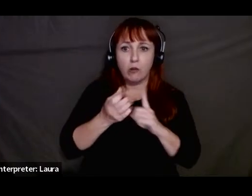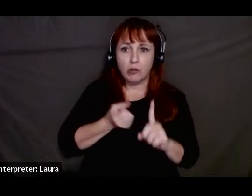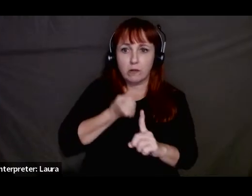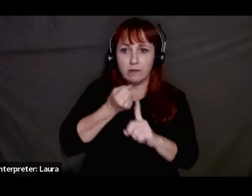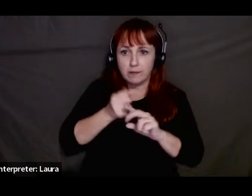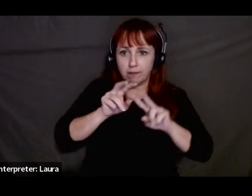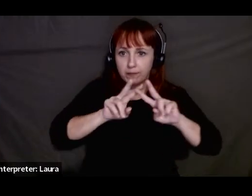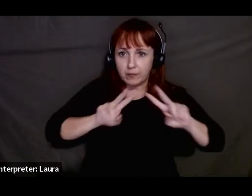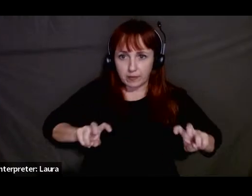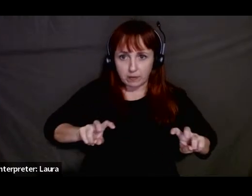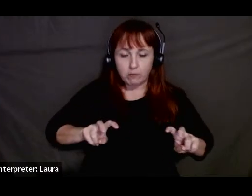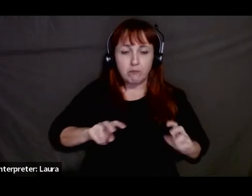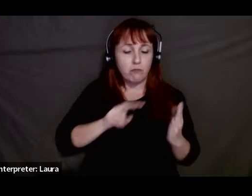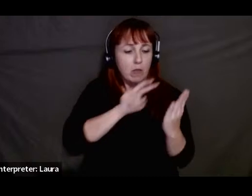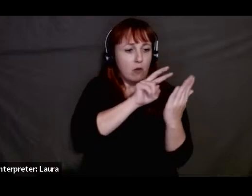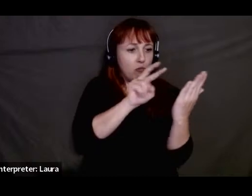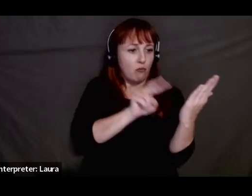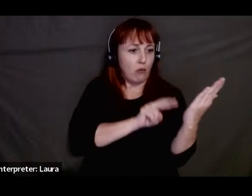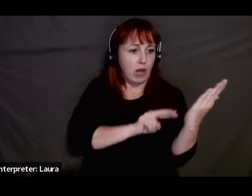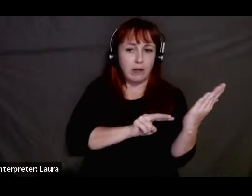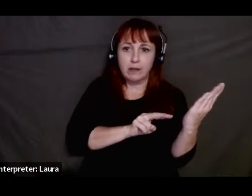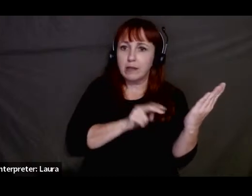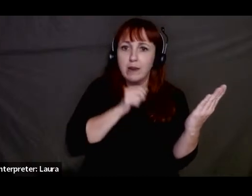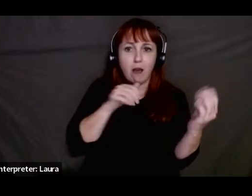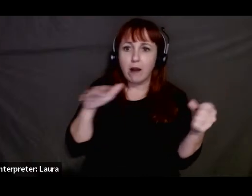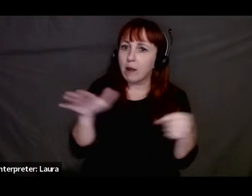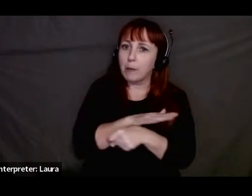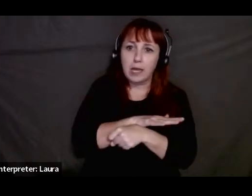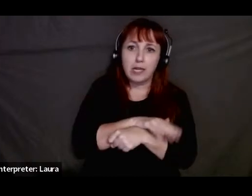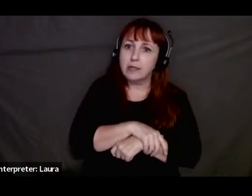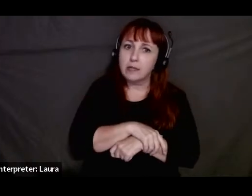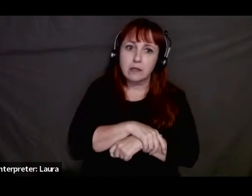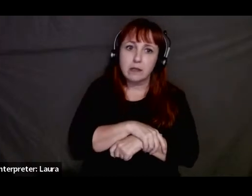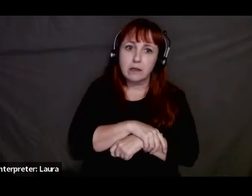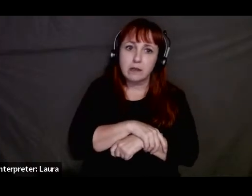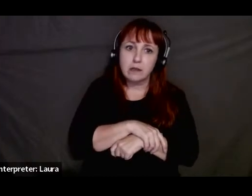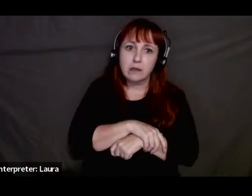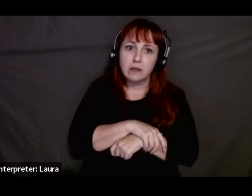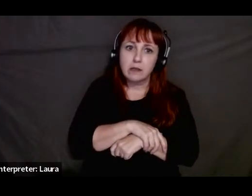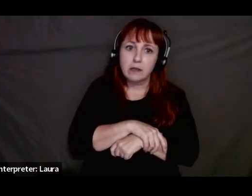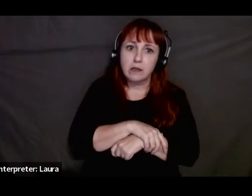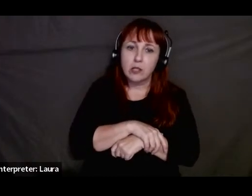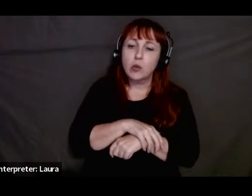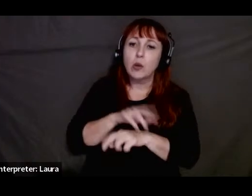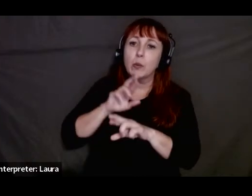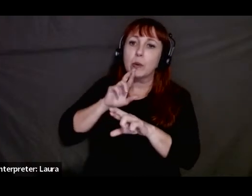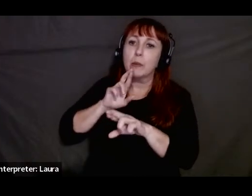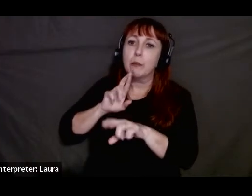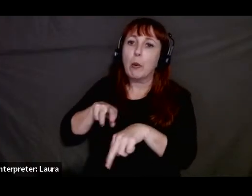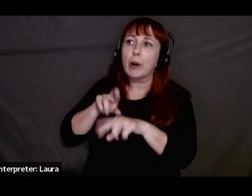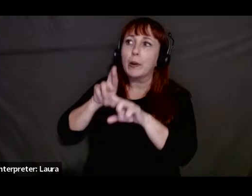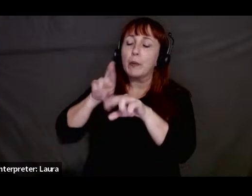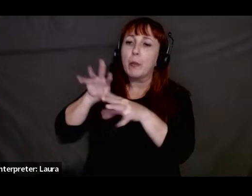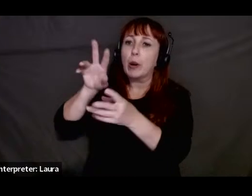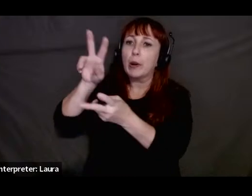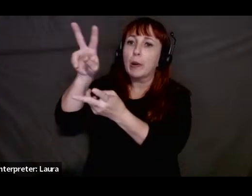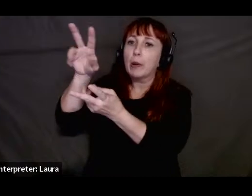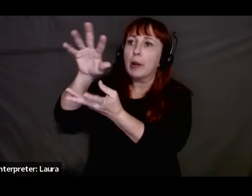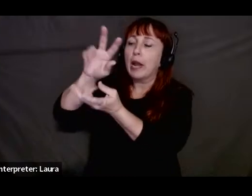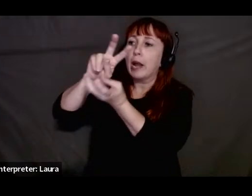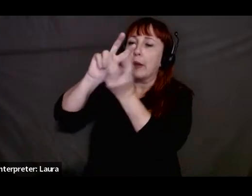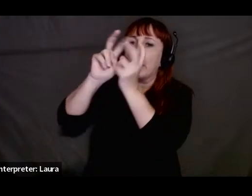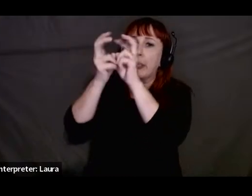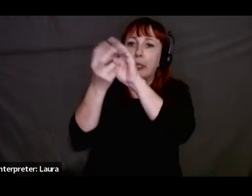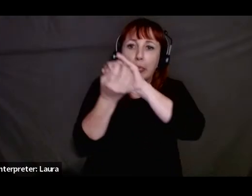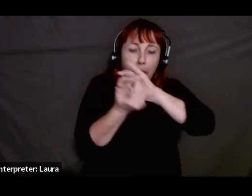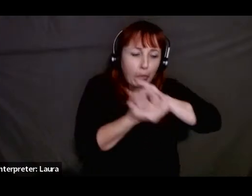assessment. It's incomplete. You just took a few reports here and there and you regurgitated and you threw it as a